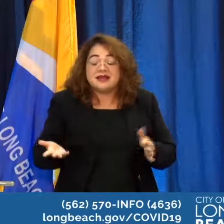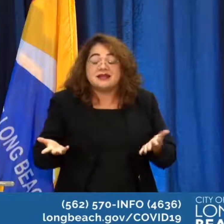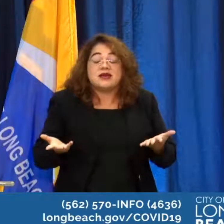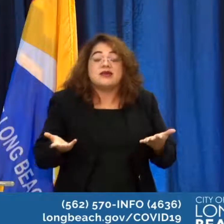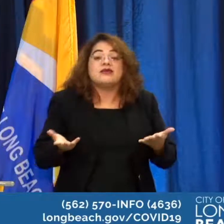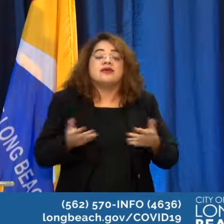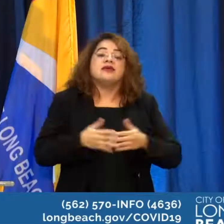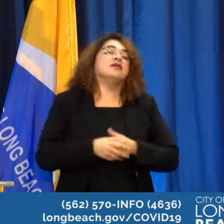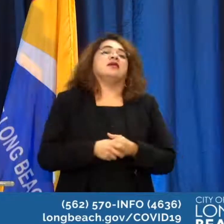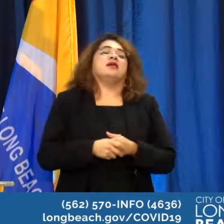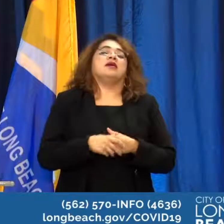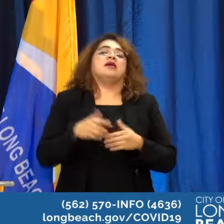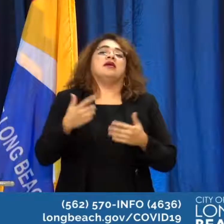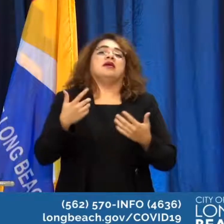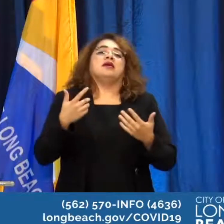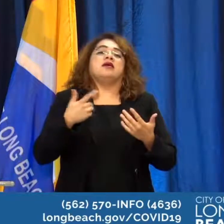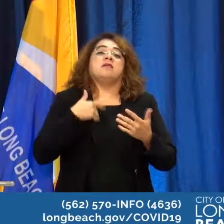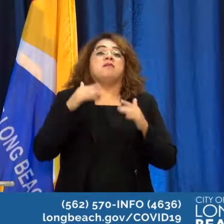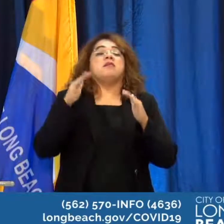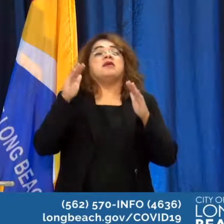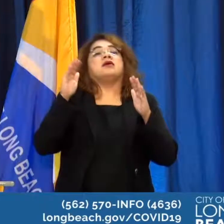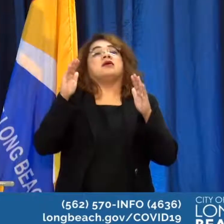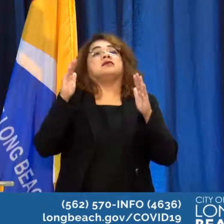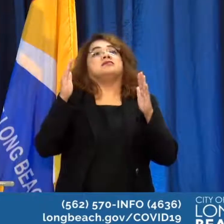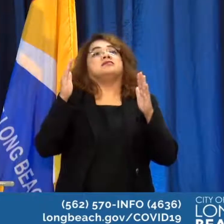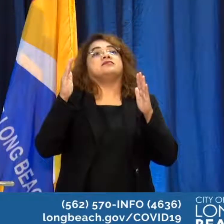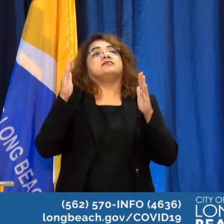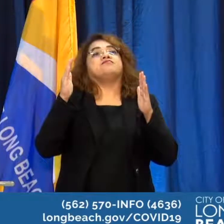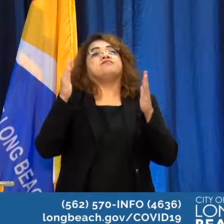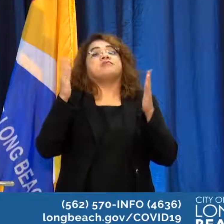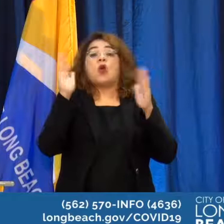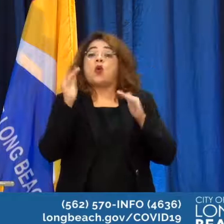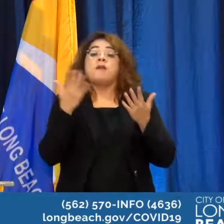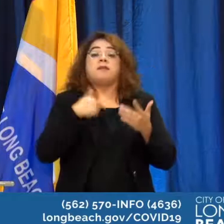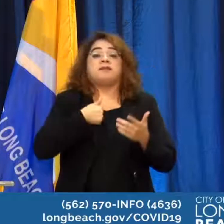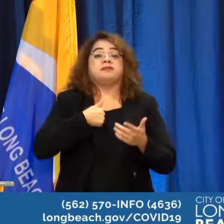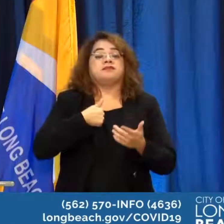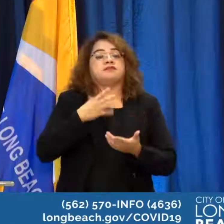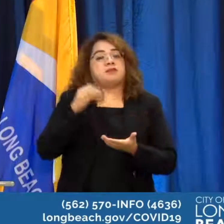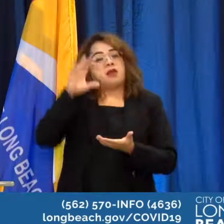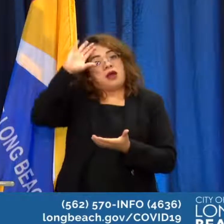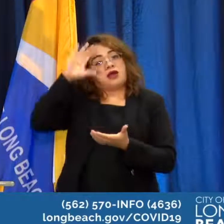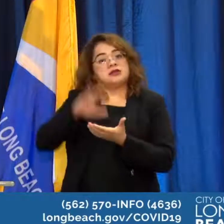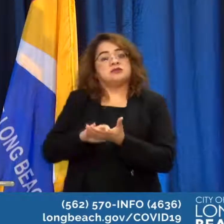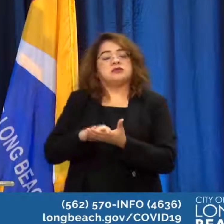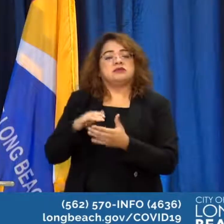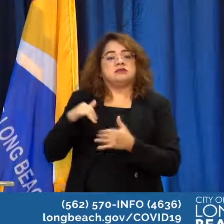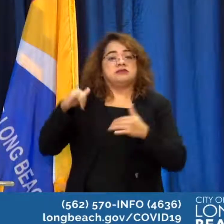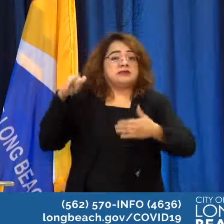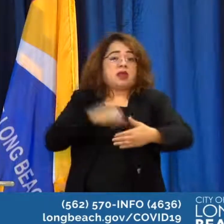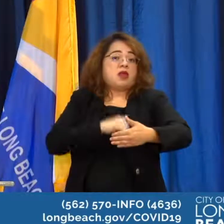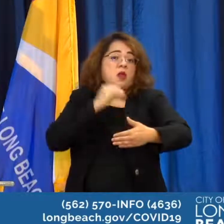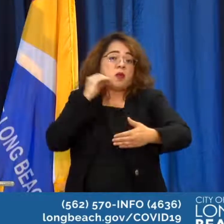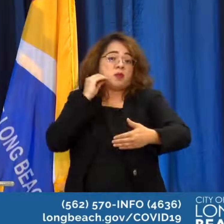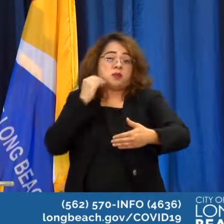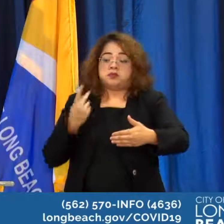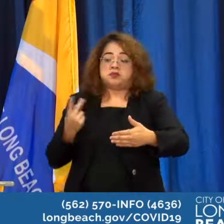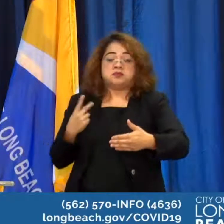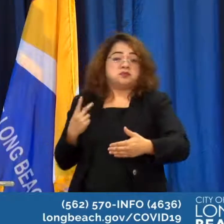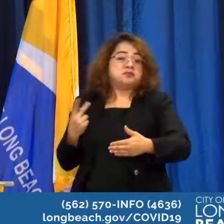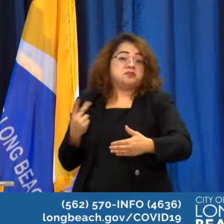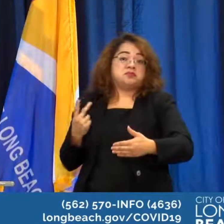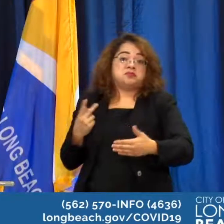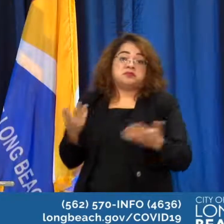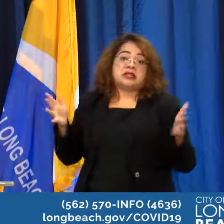for for this year, my husband and I are gonna stay home and have a Thanksgiving just the two of